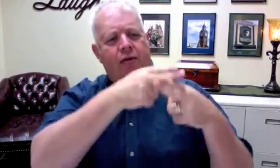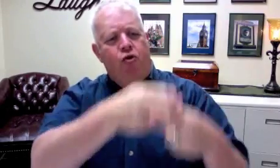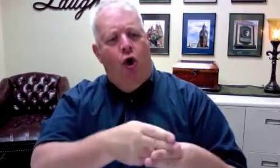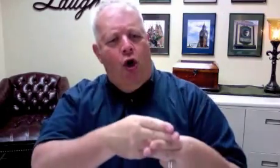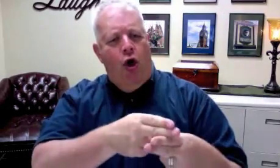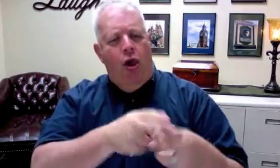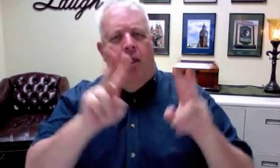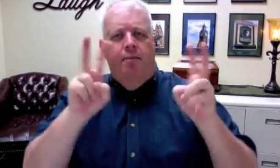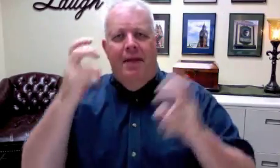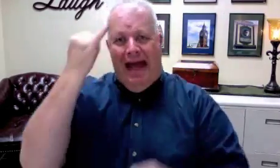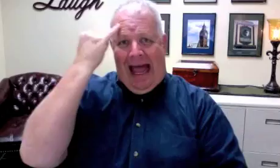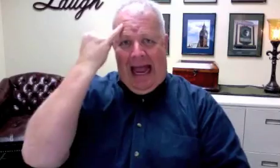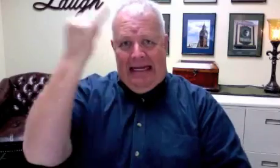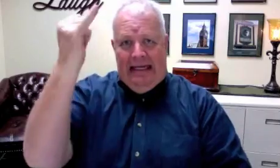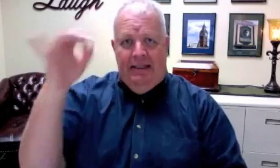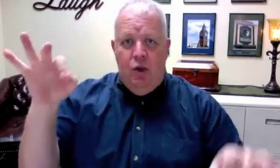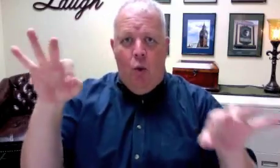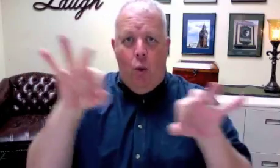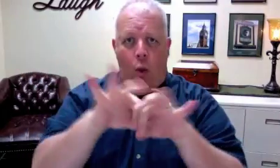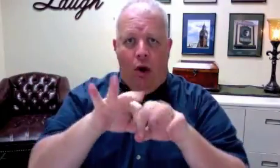ideas worth spreading.